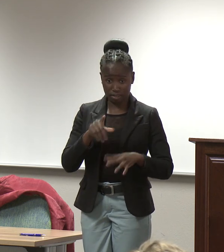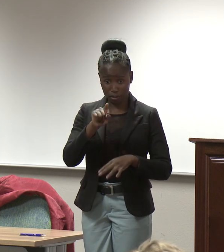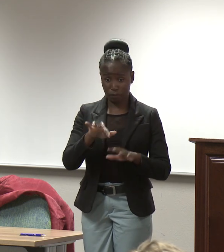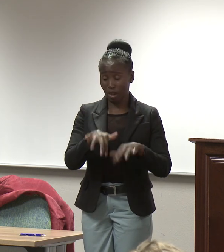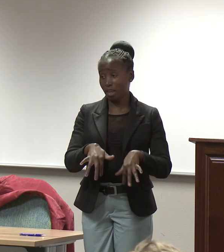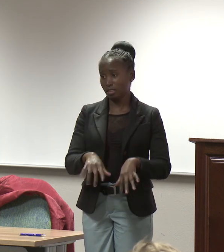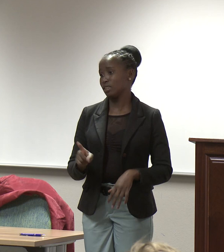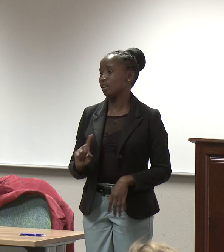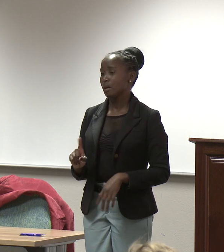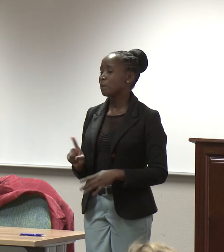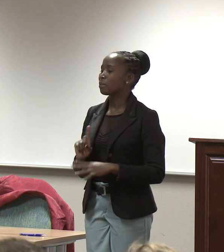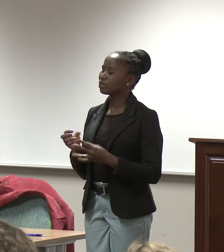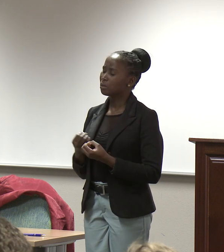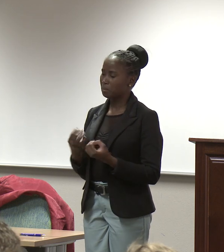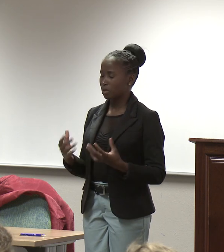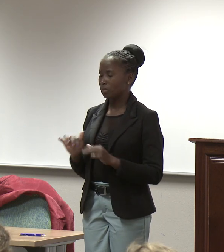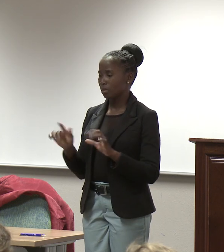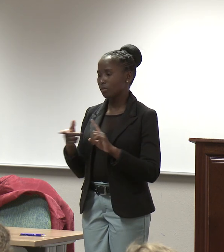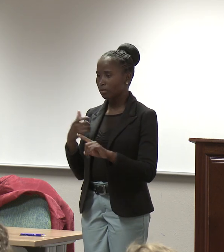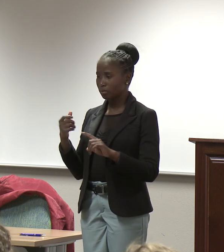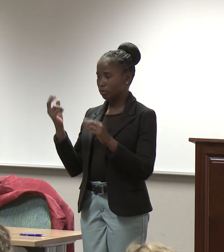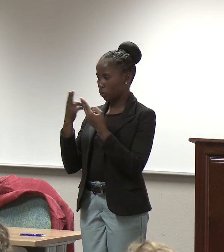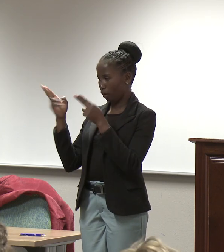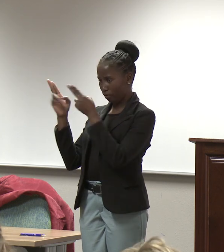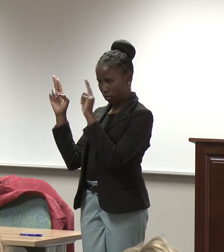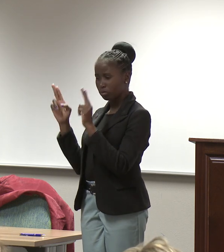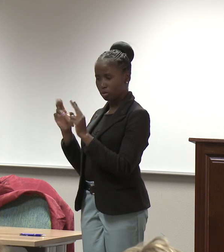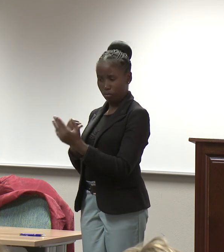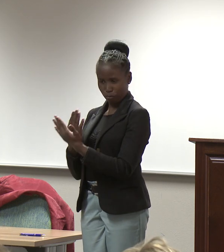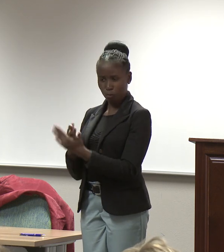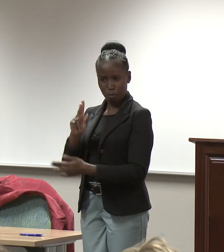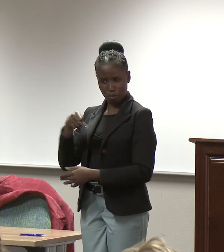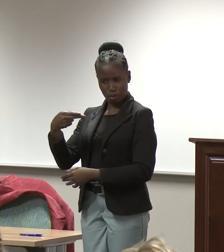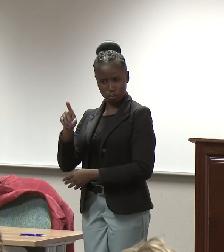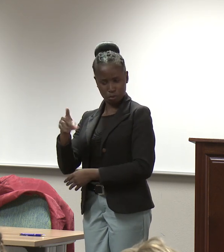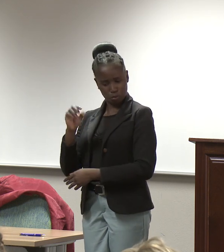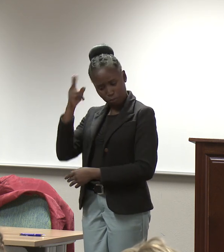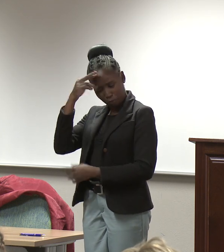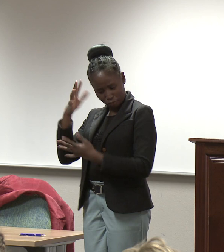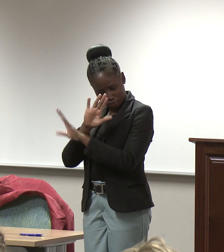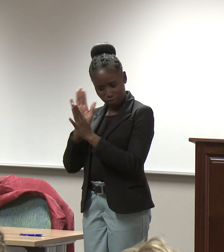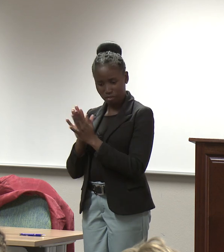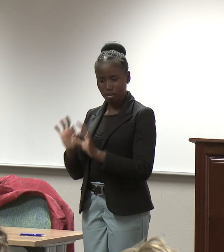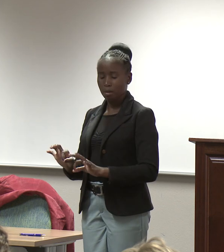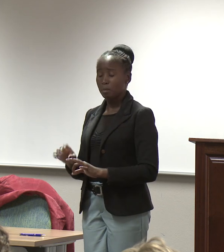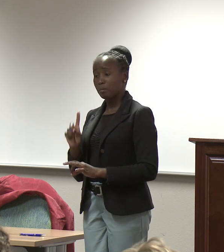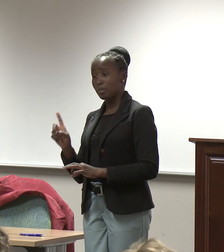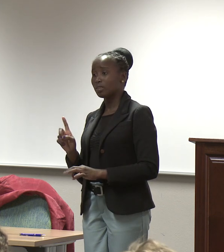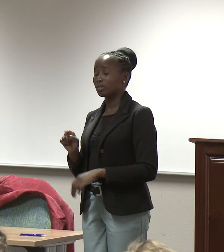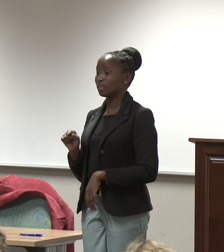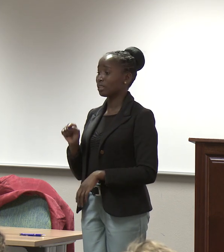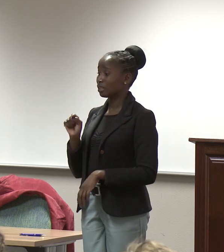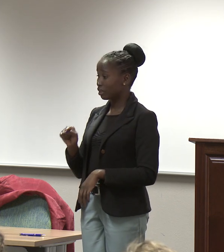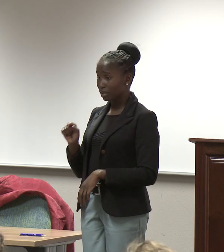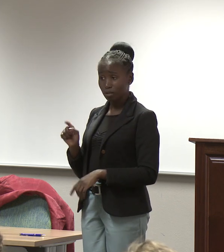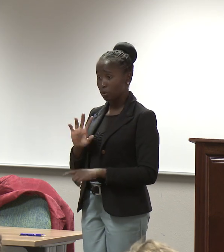many people in some universities that, you know, they produce their PhD and never produce anything else. No, this is not the